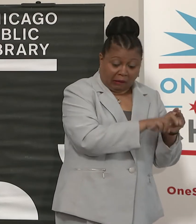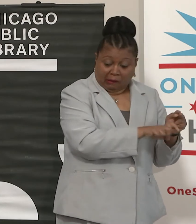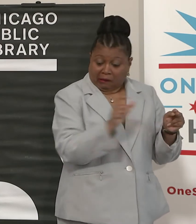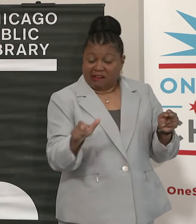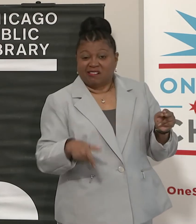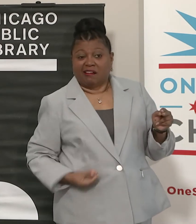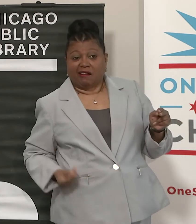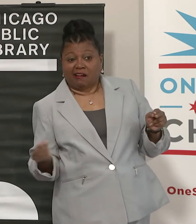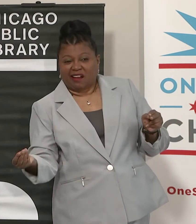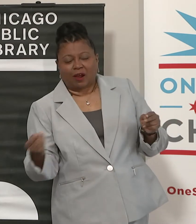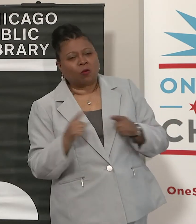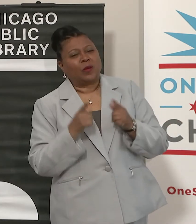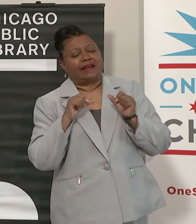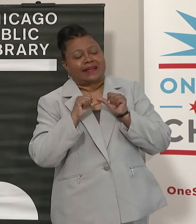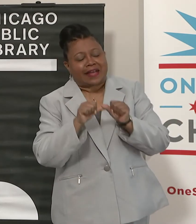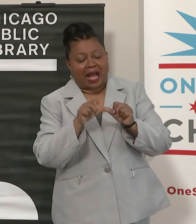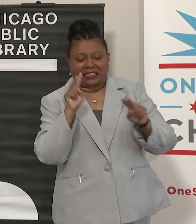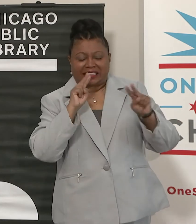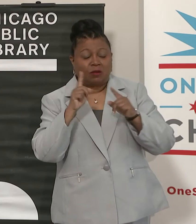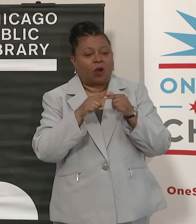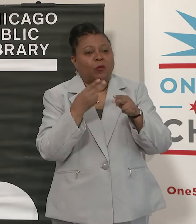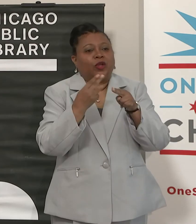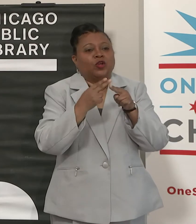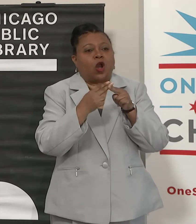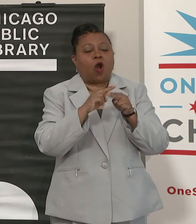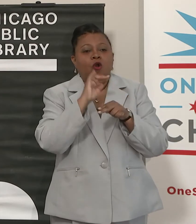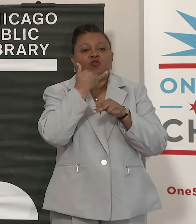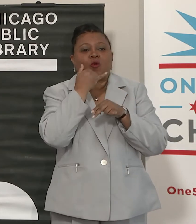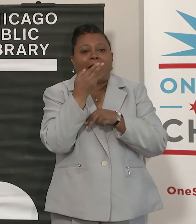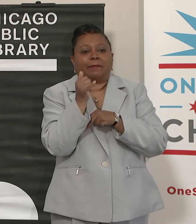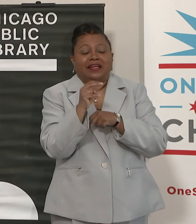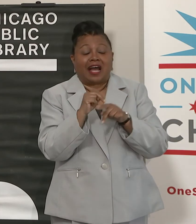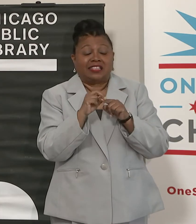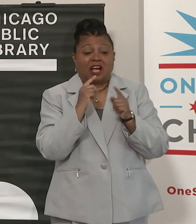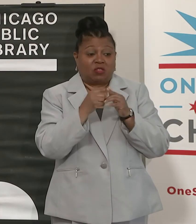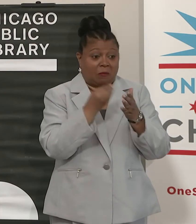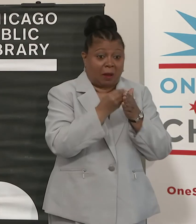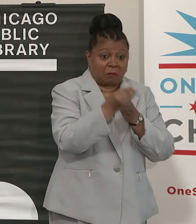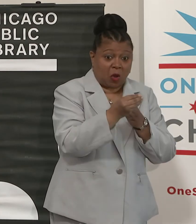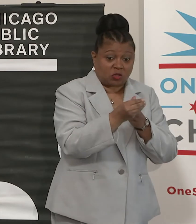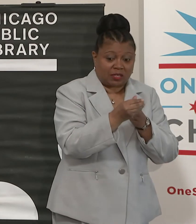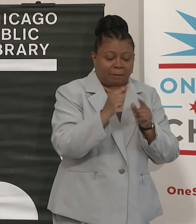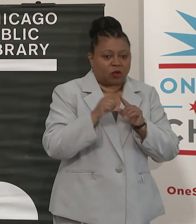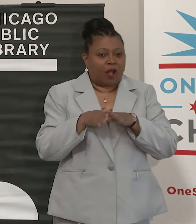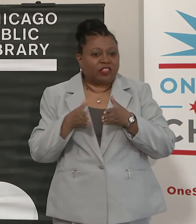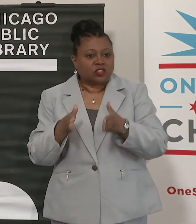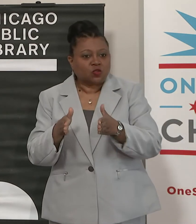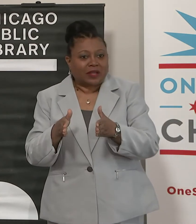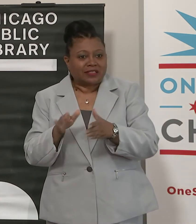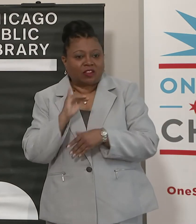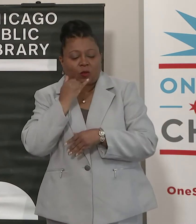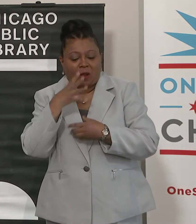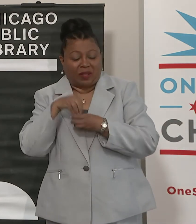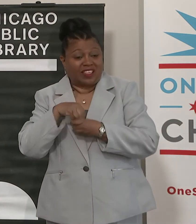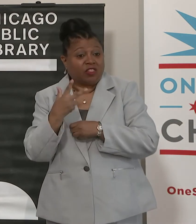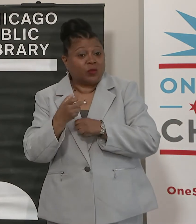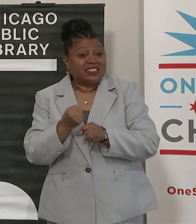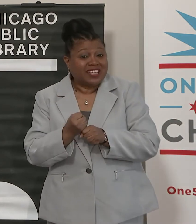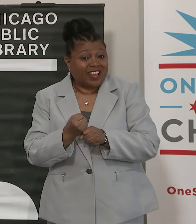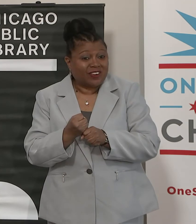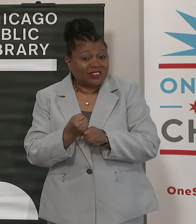to another. We constantly see what we call crime guns, guns that were purchased but end up on the street in a crime within 3